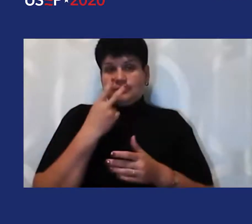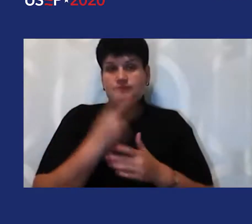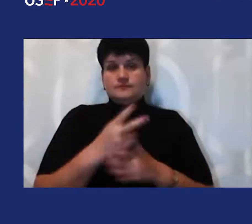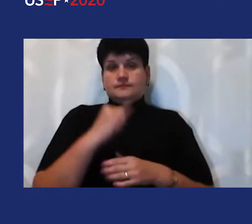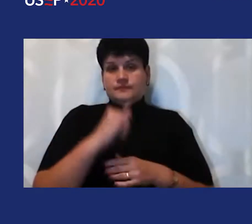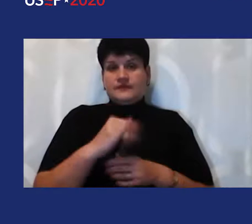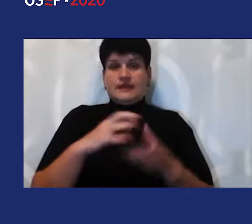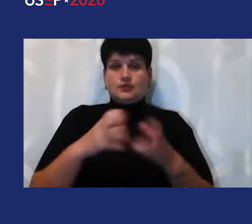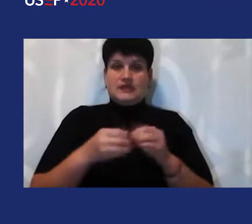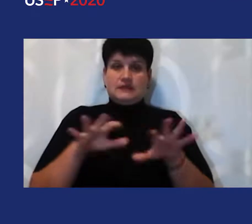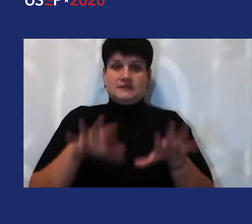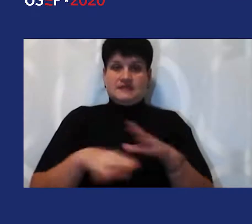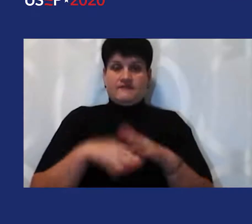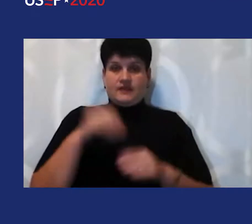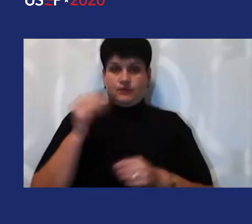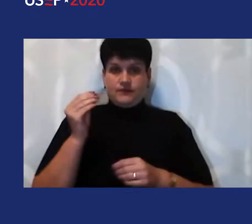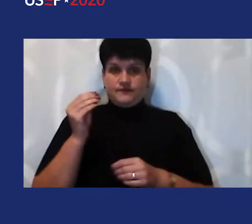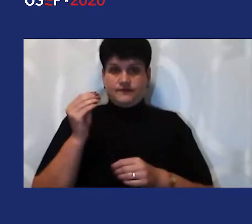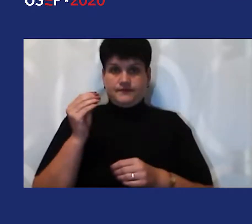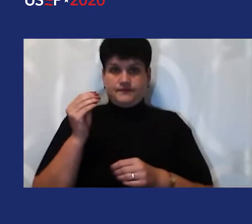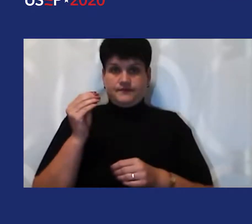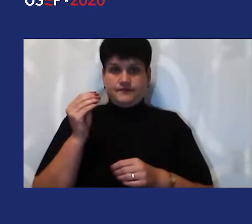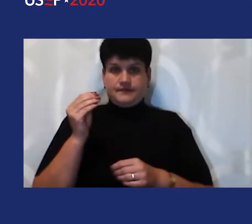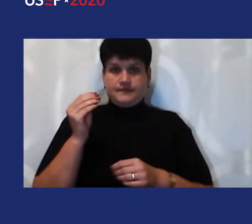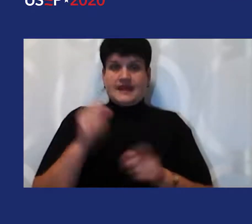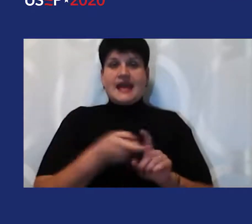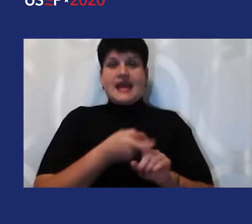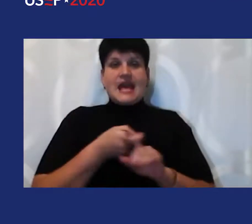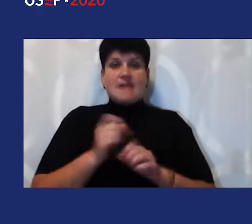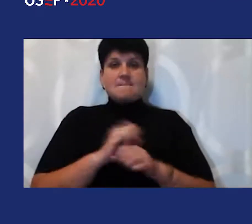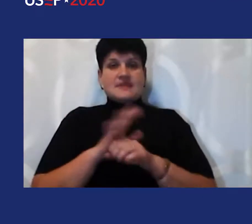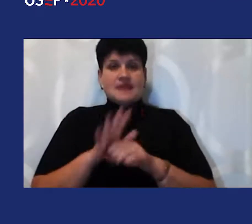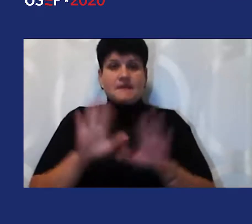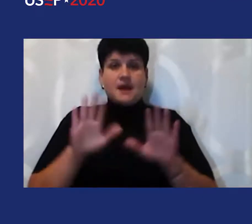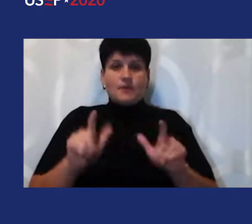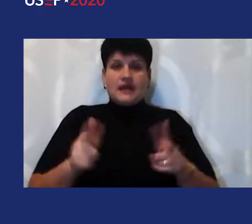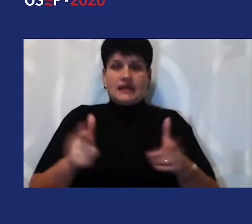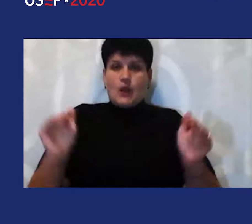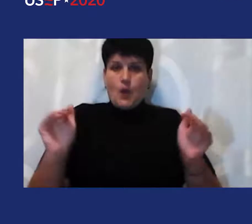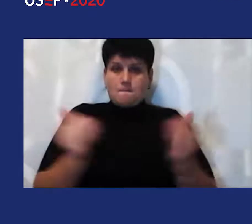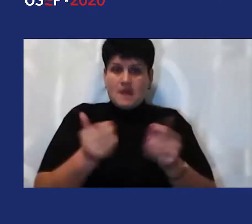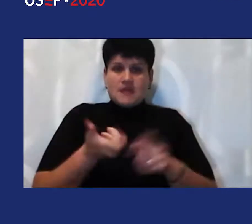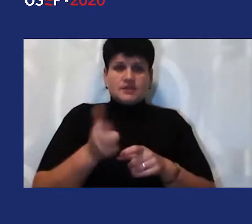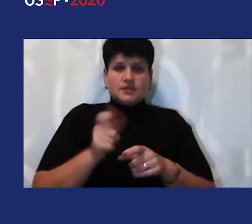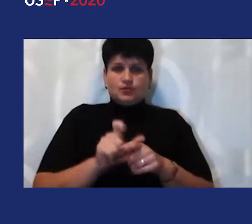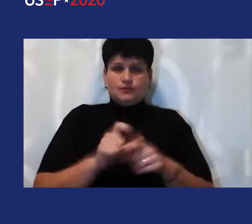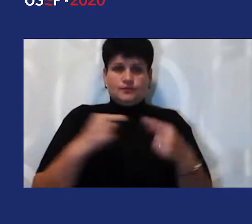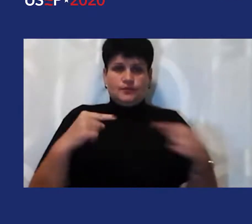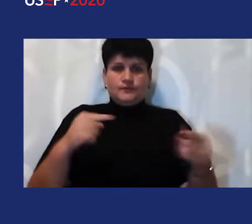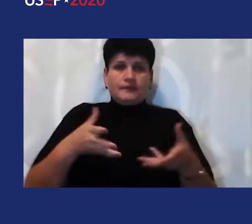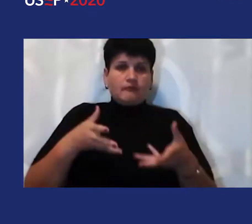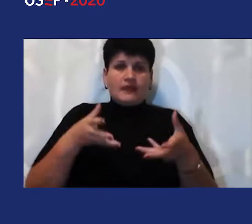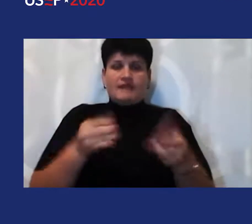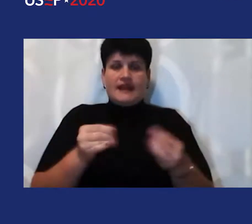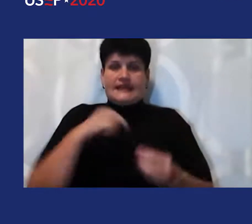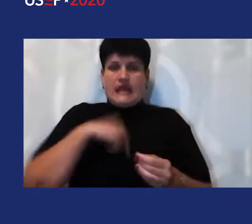had appeared to be unable to tackle all of them. The pandemic and later on the quarantine